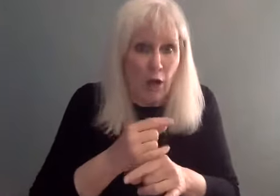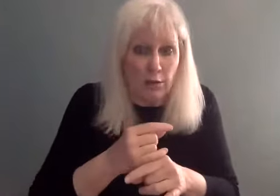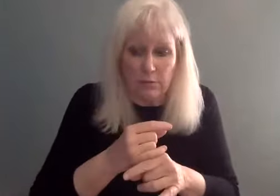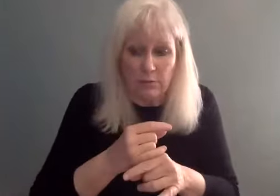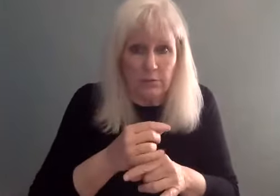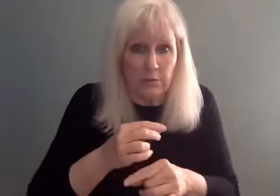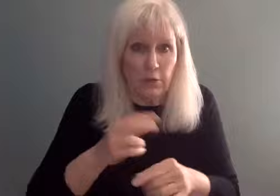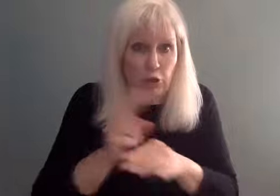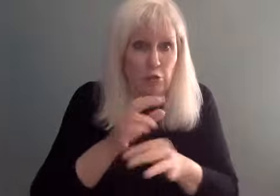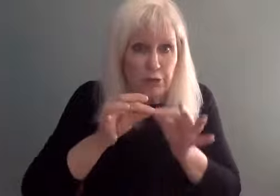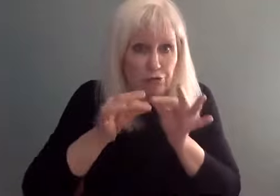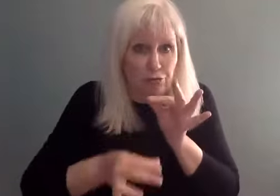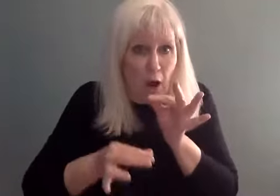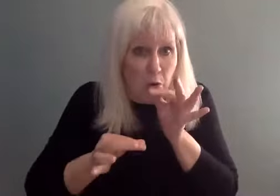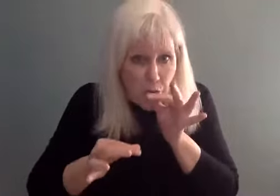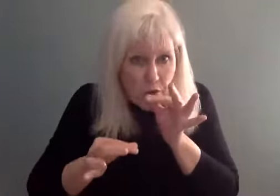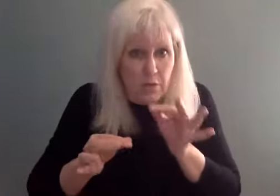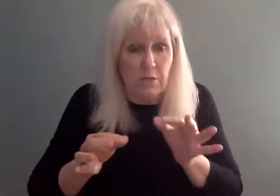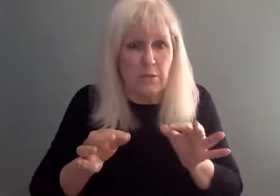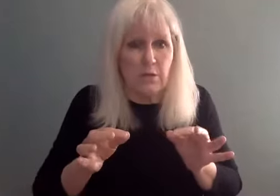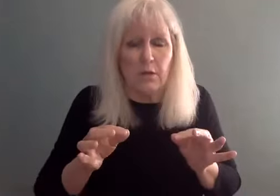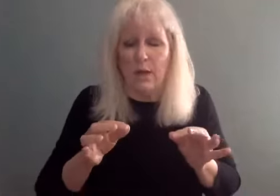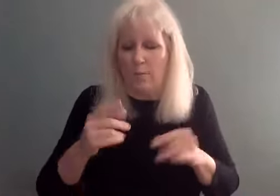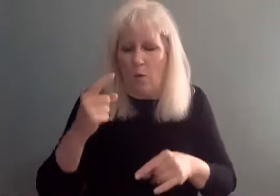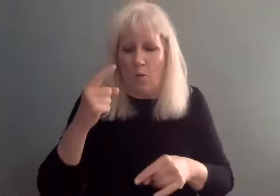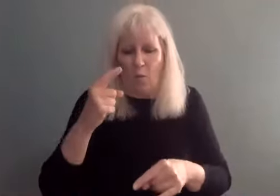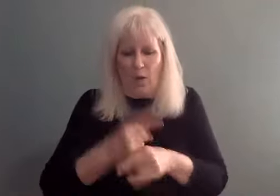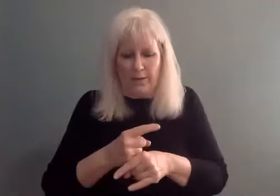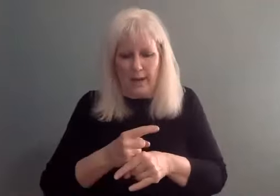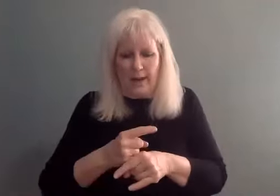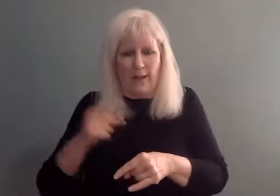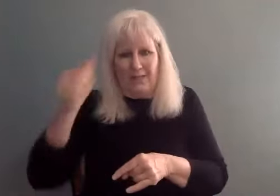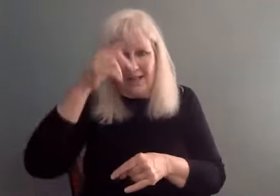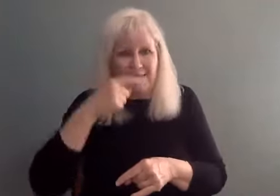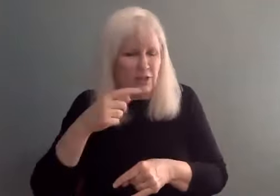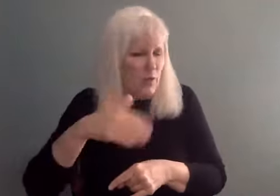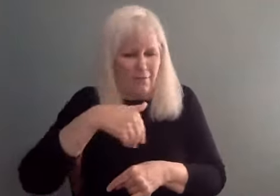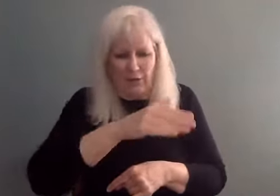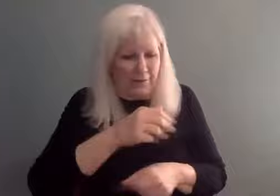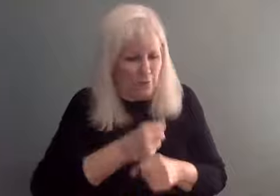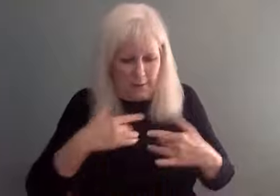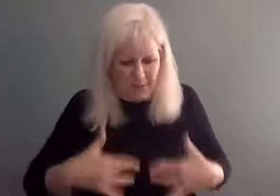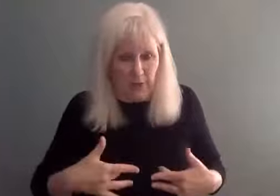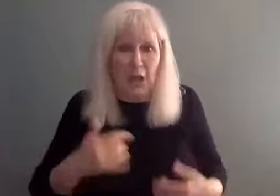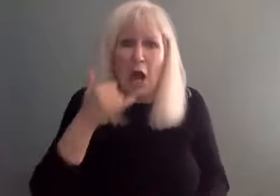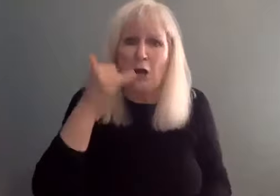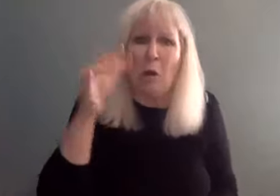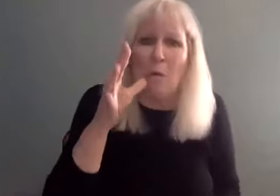it. And he said to me one day, you got to leave, you're depressing me. And I called my mom. And mom always helped me out. And